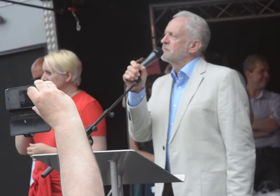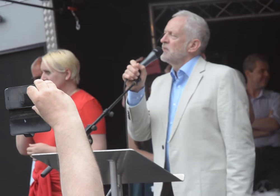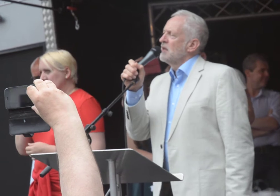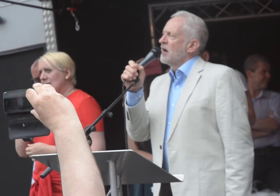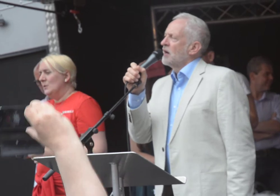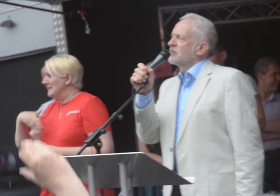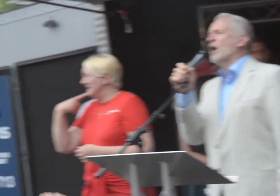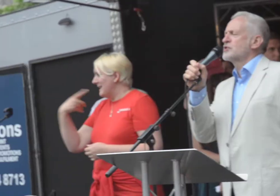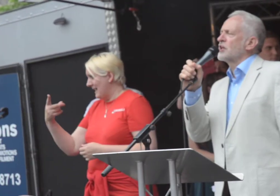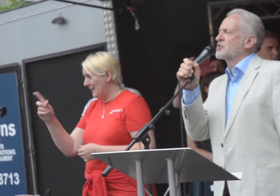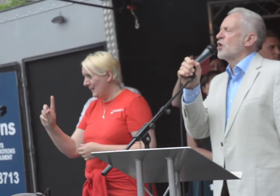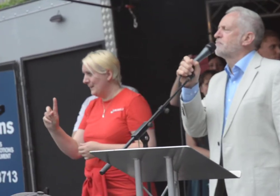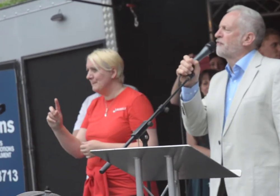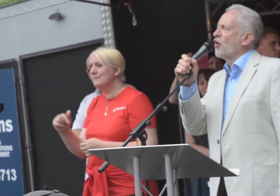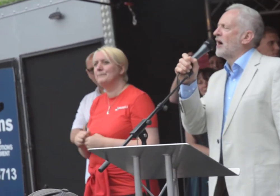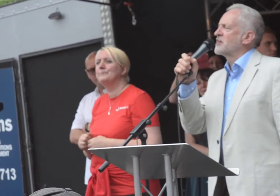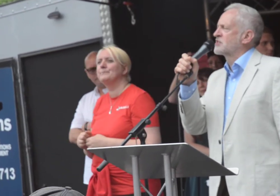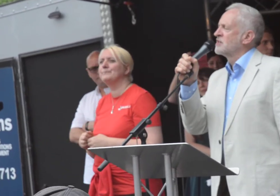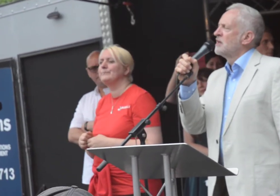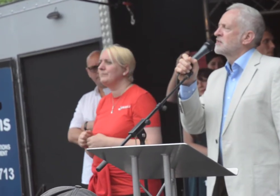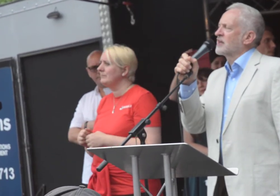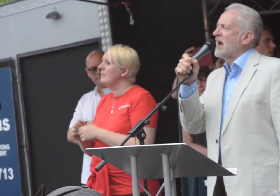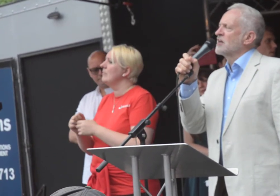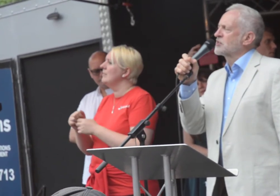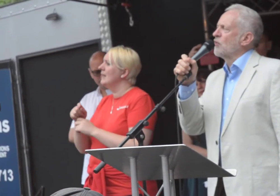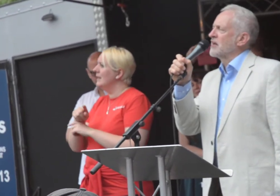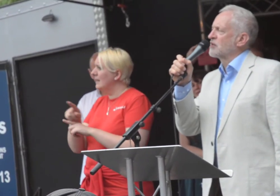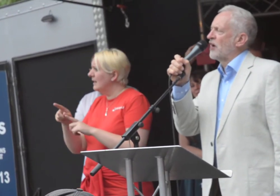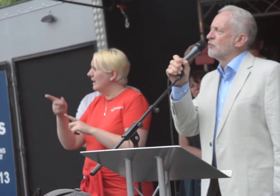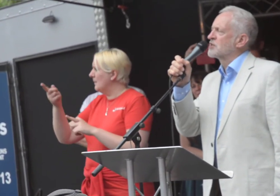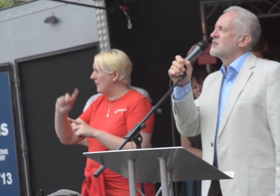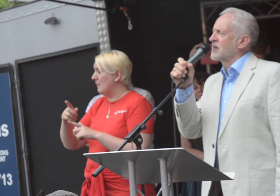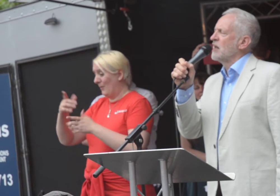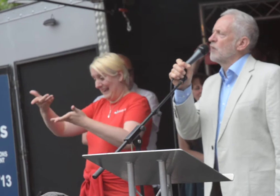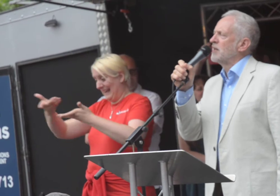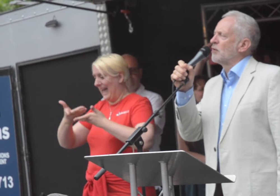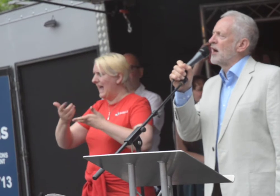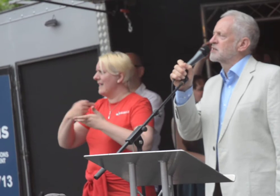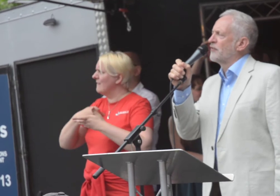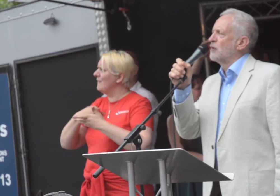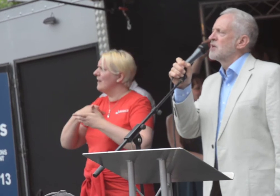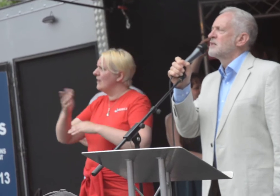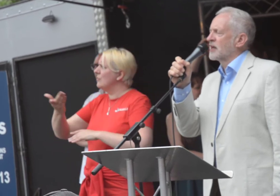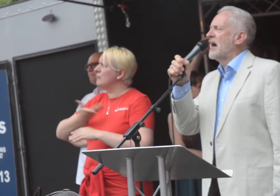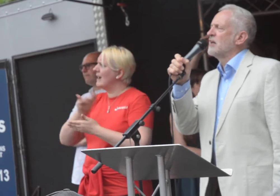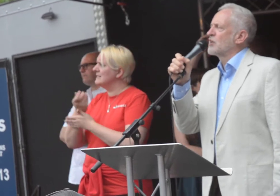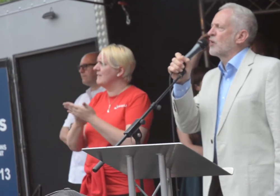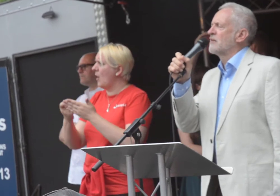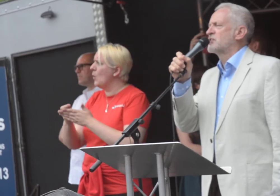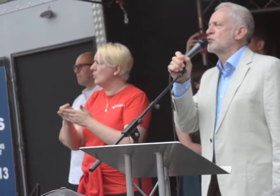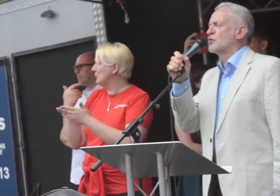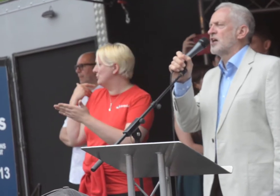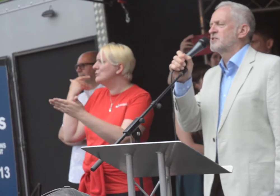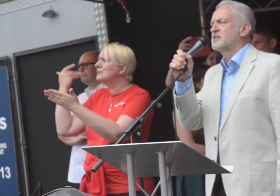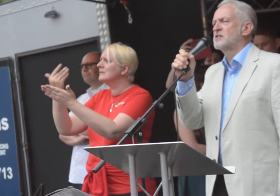I simply say this. Those that stood before us to gain us the right to vote, to gain women the right to vote, to gain a degree